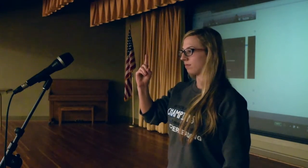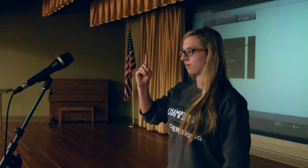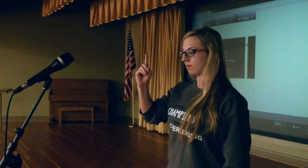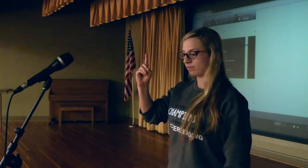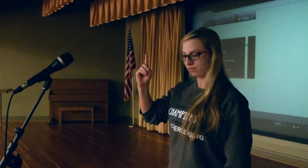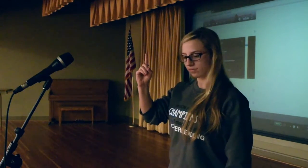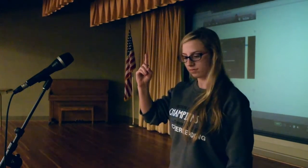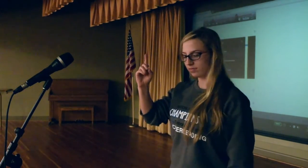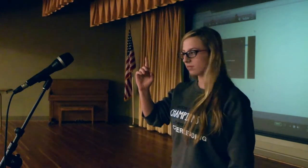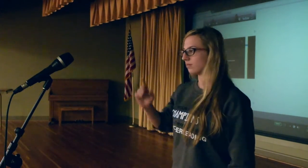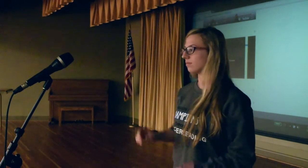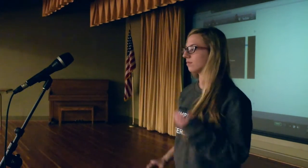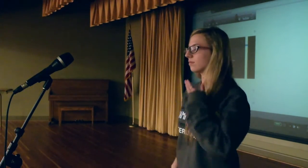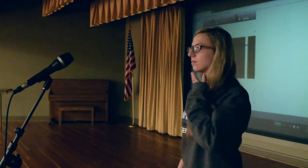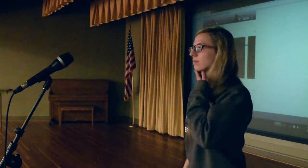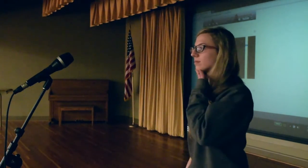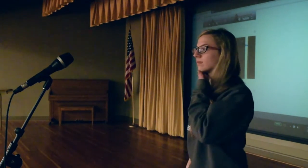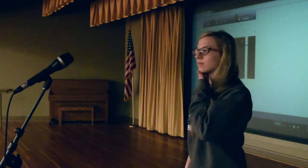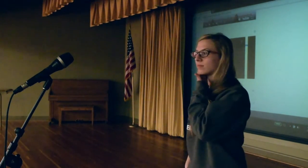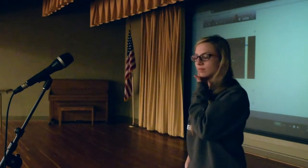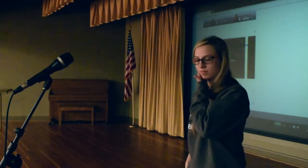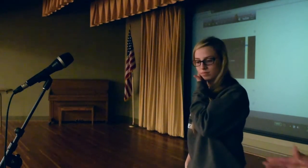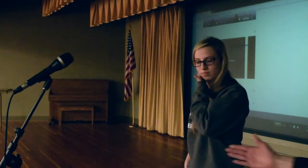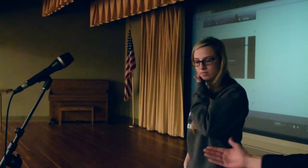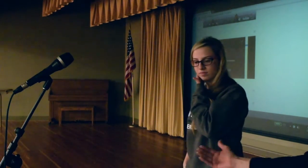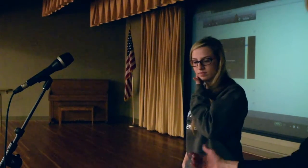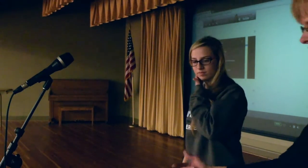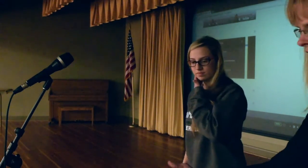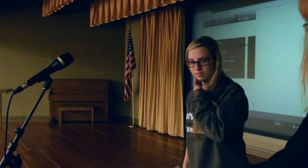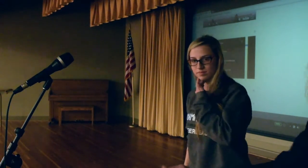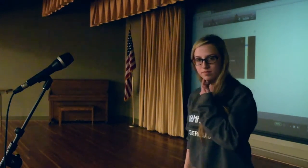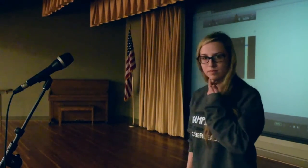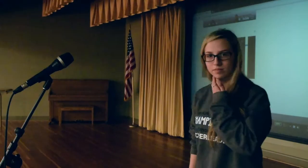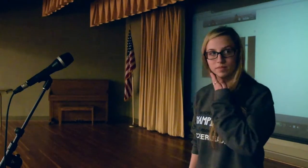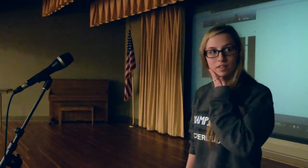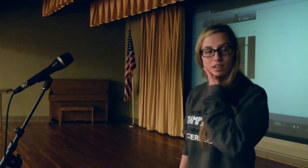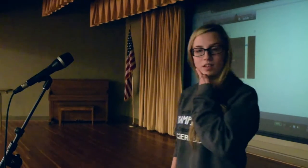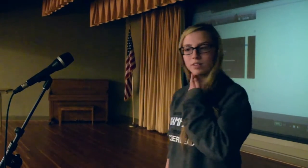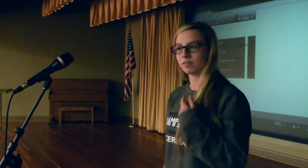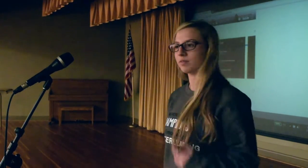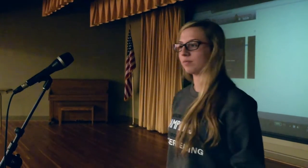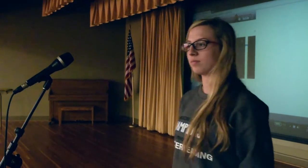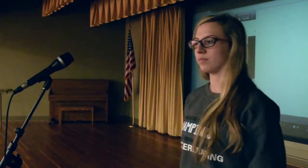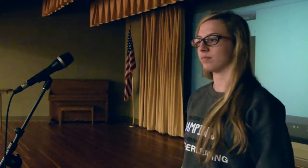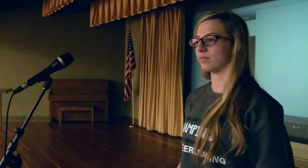Okay, did we get that? Come a little closer, I want you in the camera. One more time, let's do first name only.